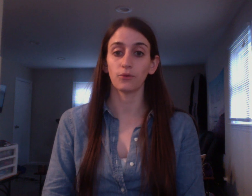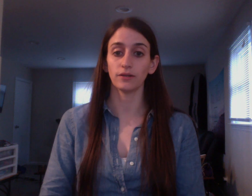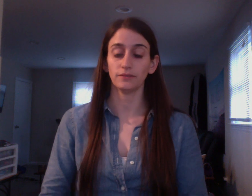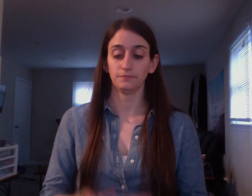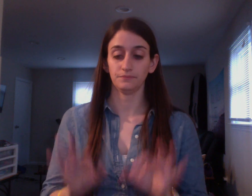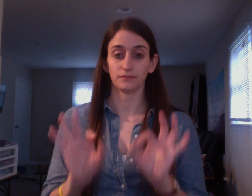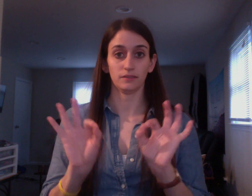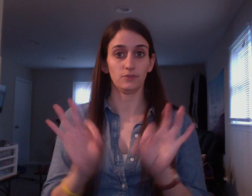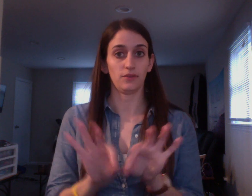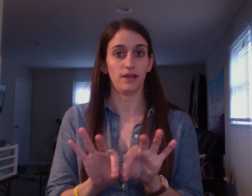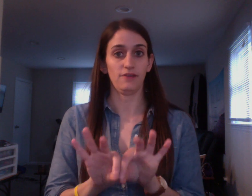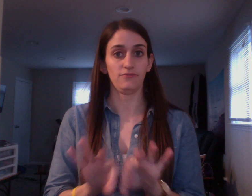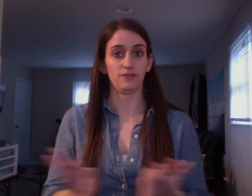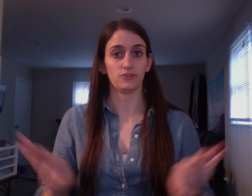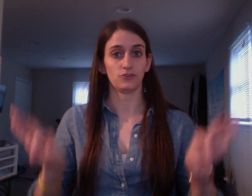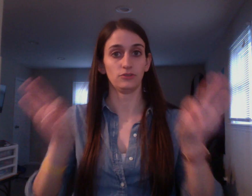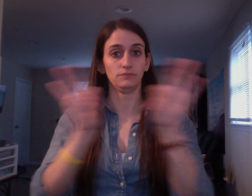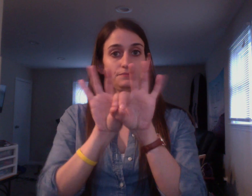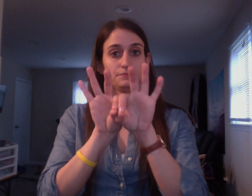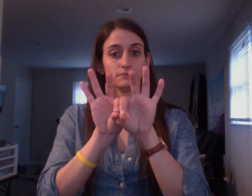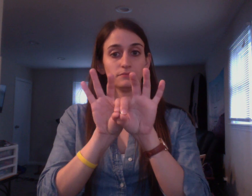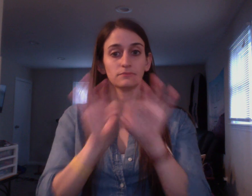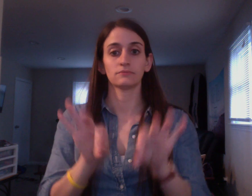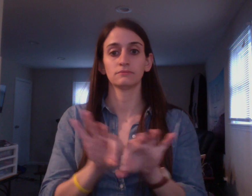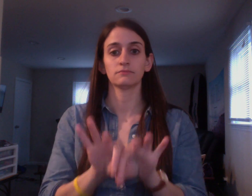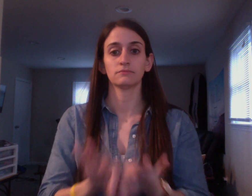Important is with an F in a circle.